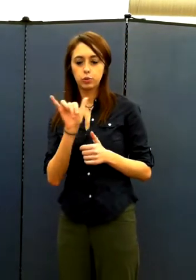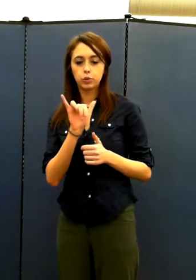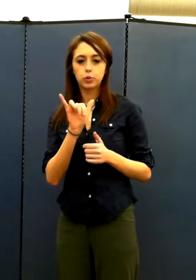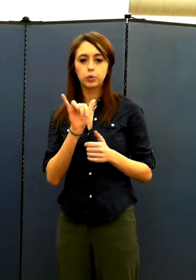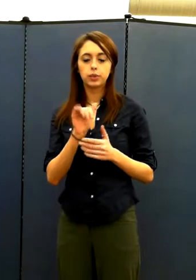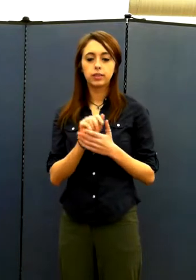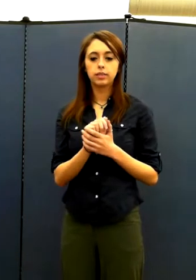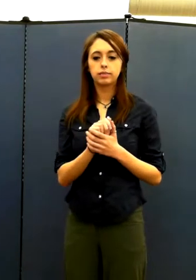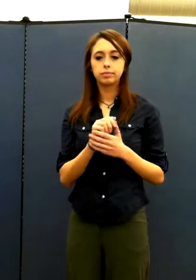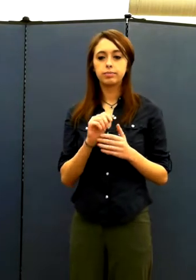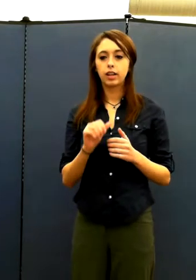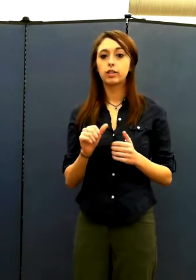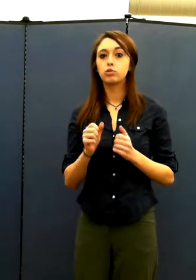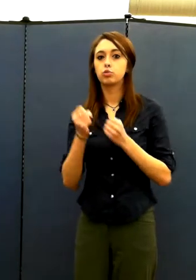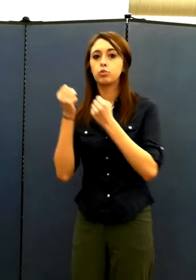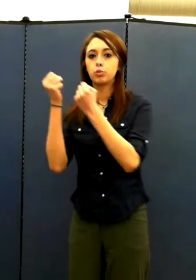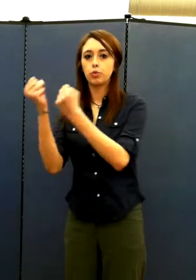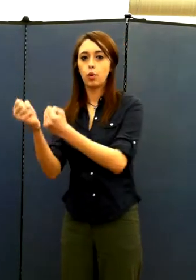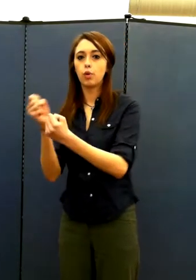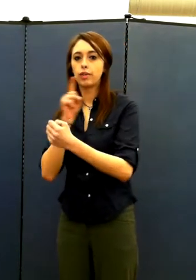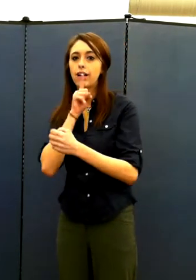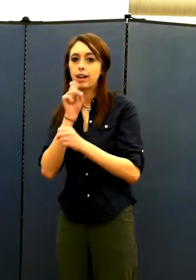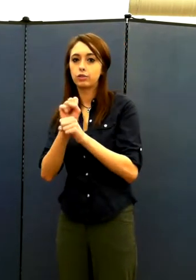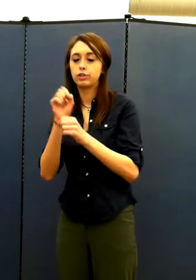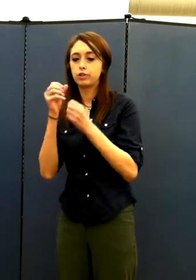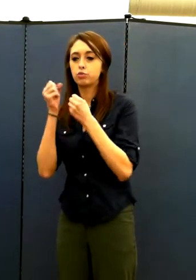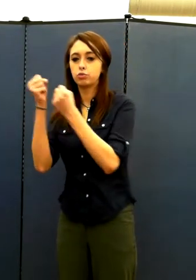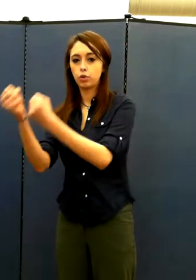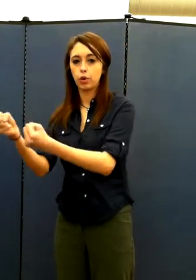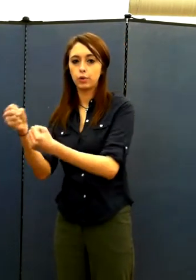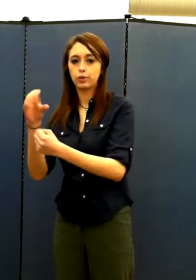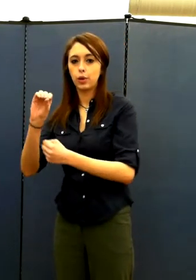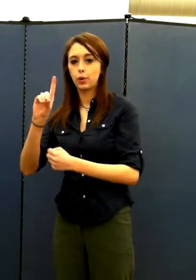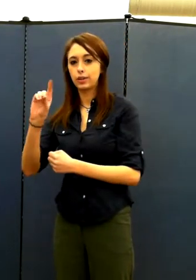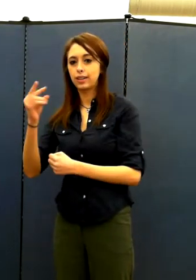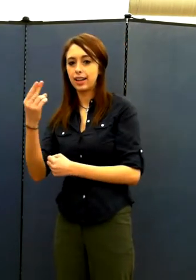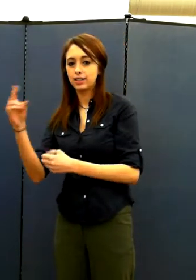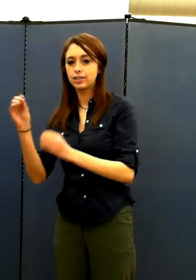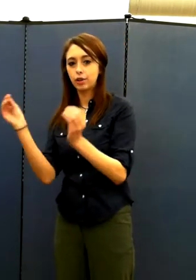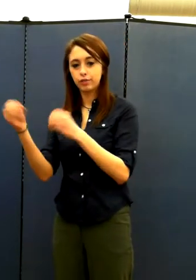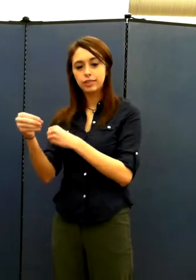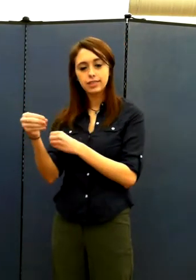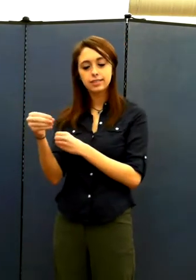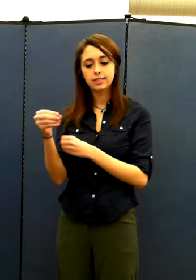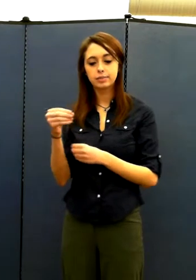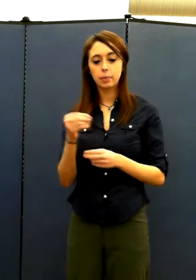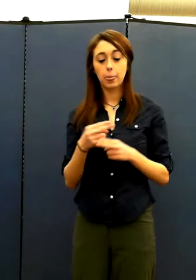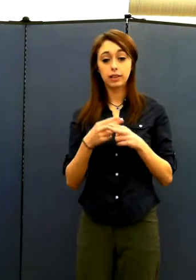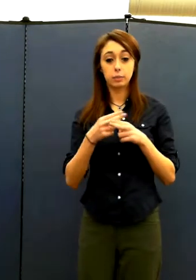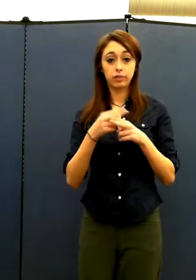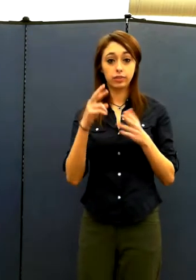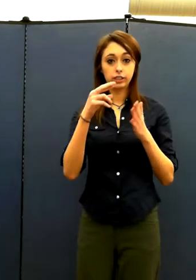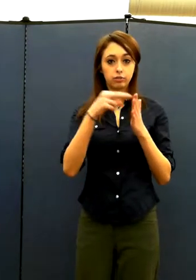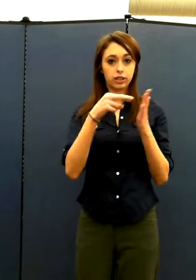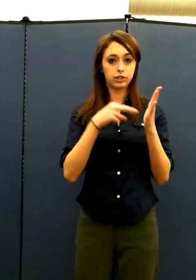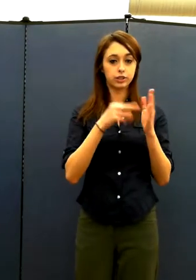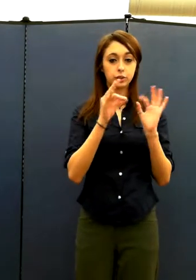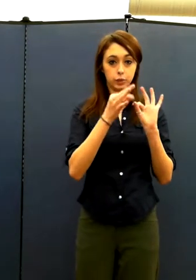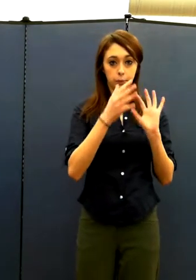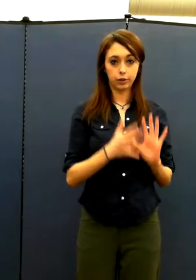actually drove their paperwork over to the ODHH office. And as a provisionally registered interpreter, I just want to tell you guys is